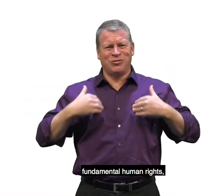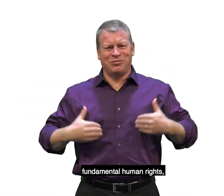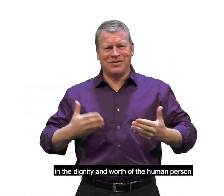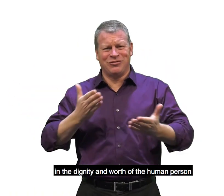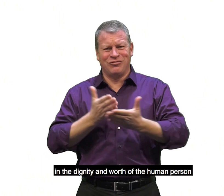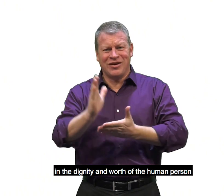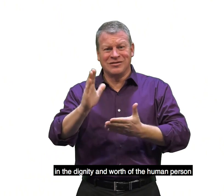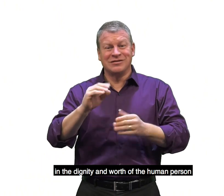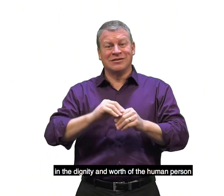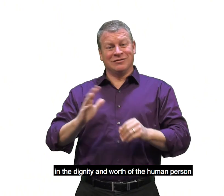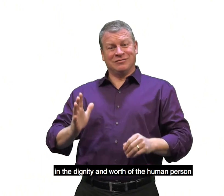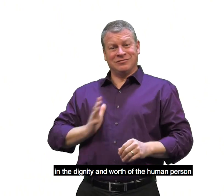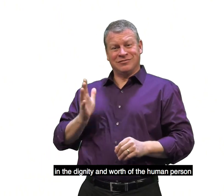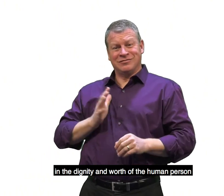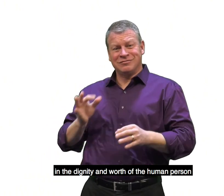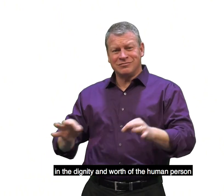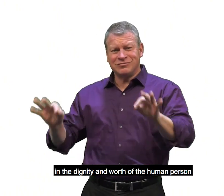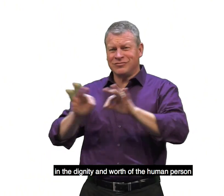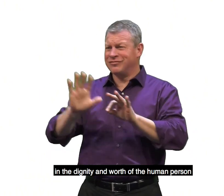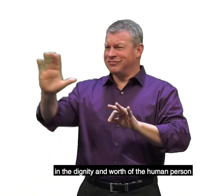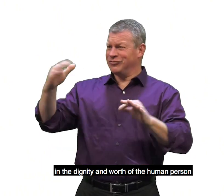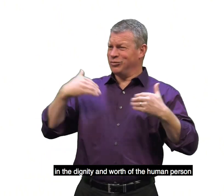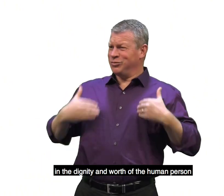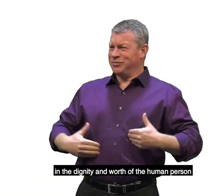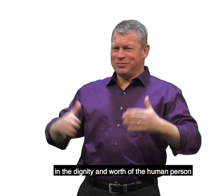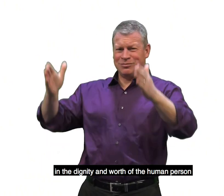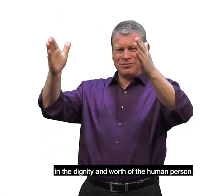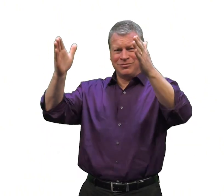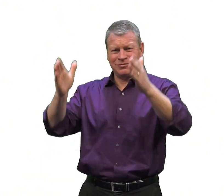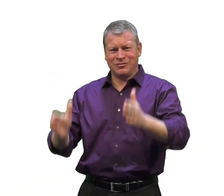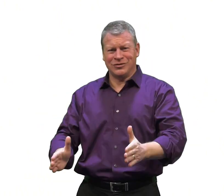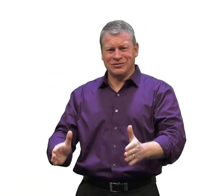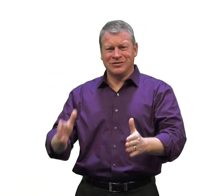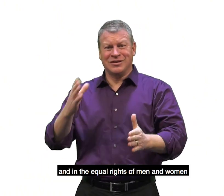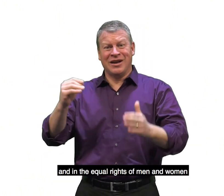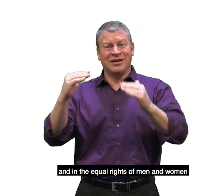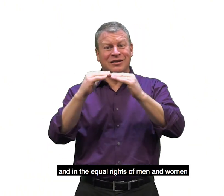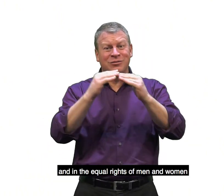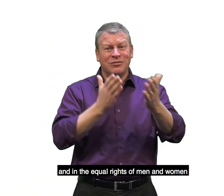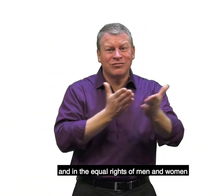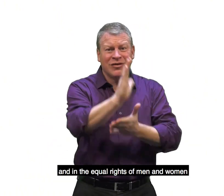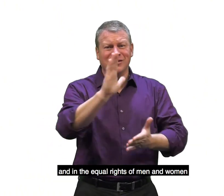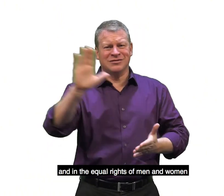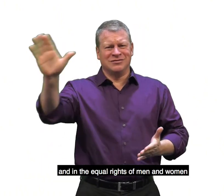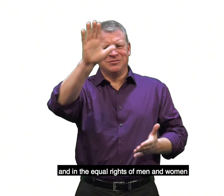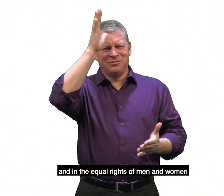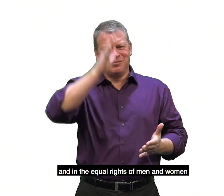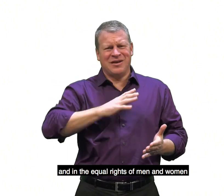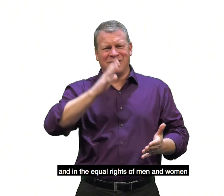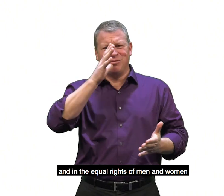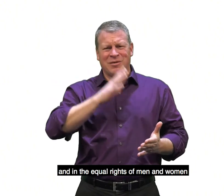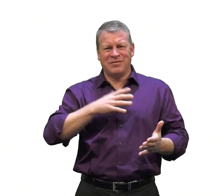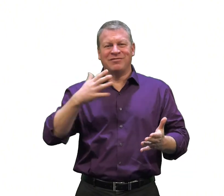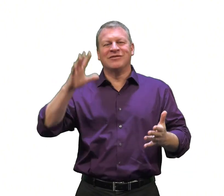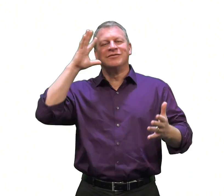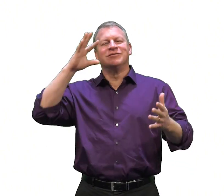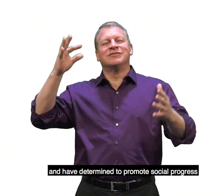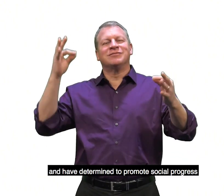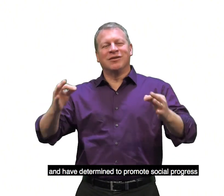rights, in the dignity and worth of the human person, and in the equal rights of men and women, and have